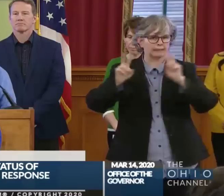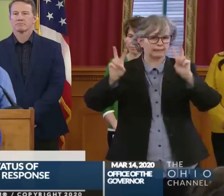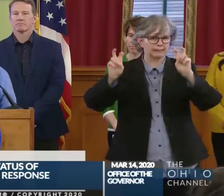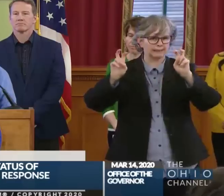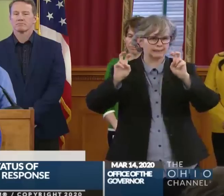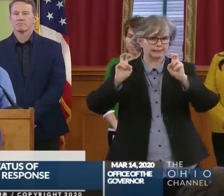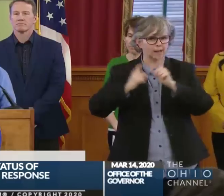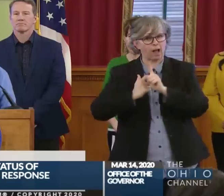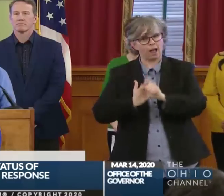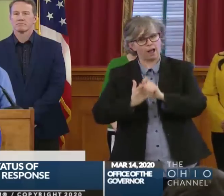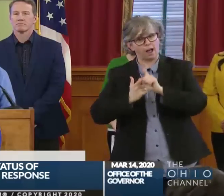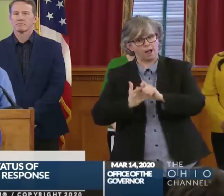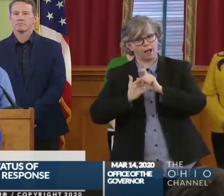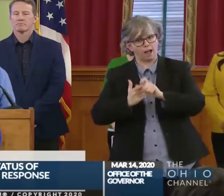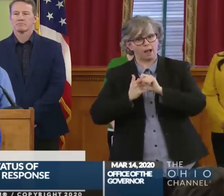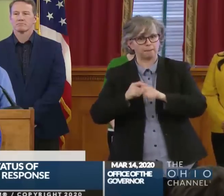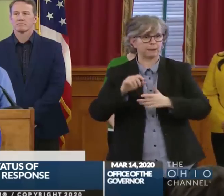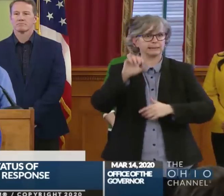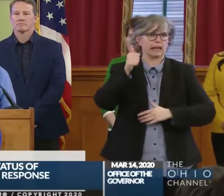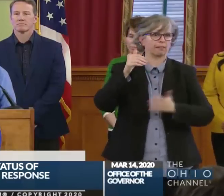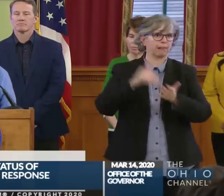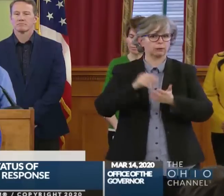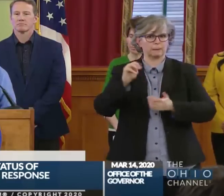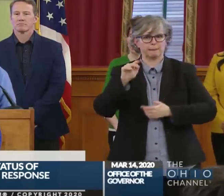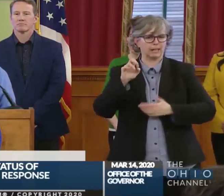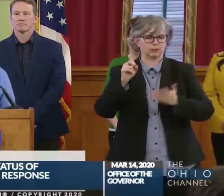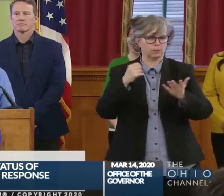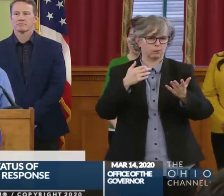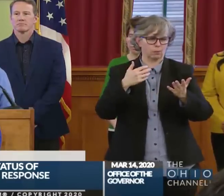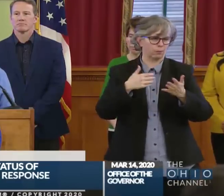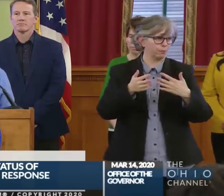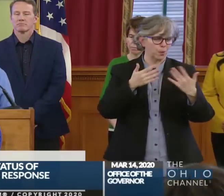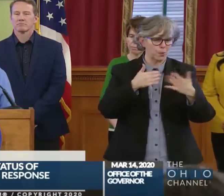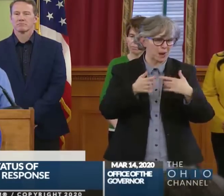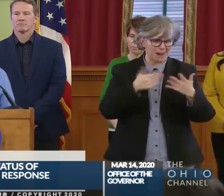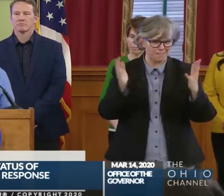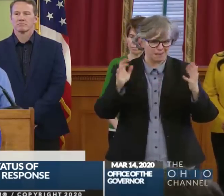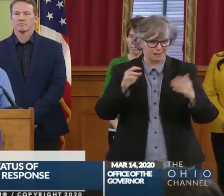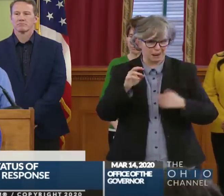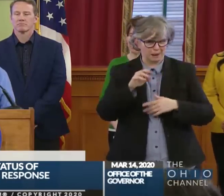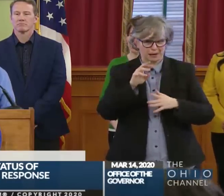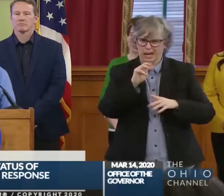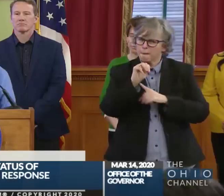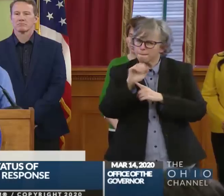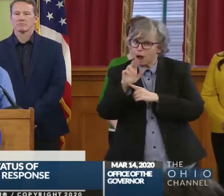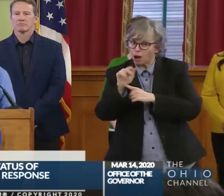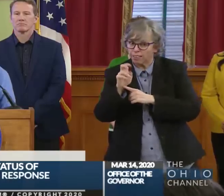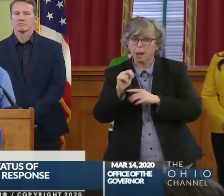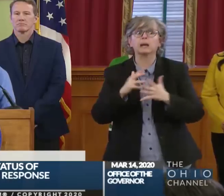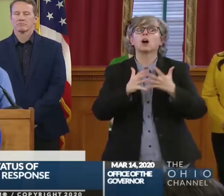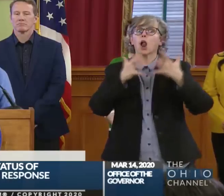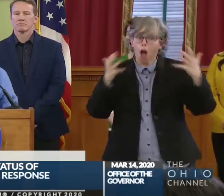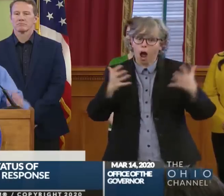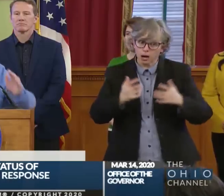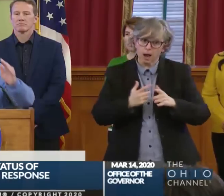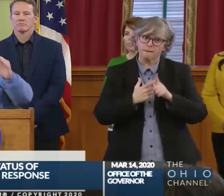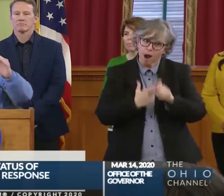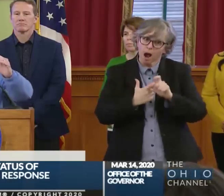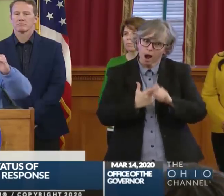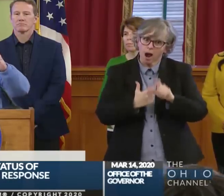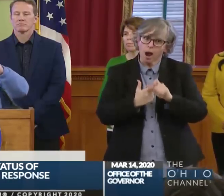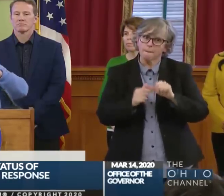meters, whatever analogy you want to make. Maybe not a marathon, but it's going to be a while. We don't know when this